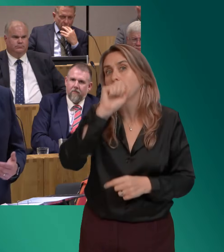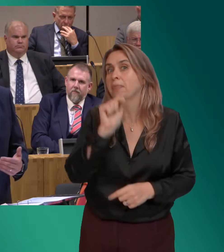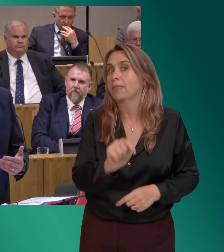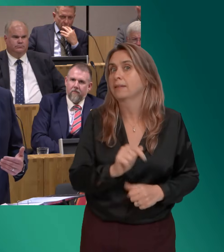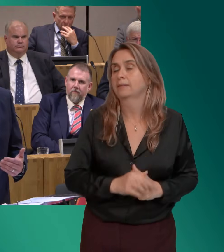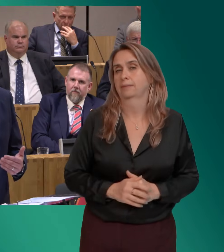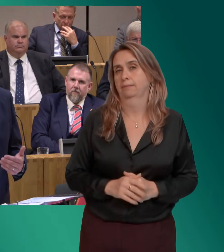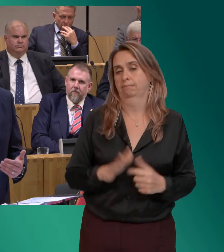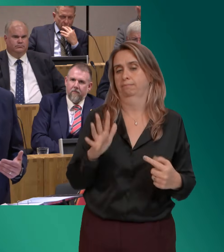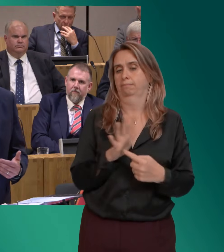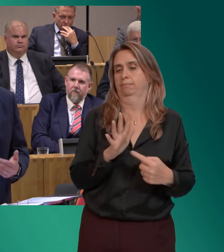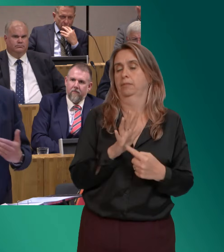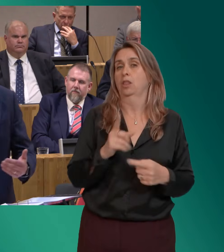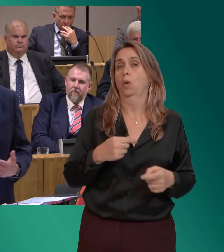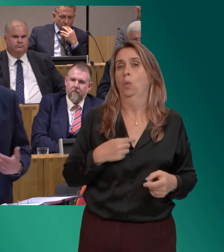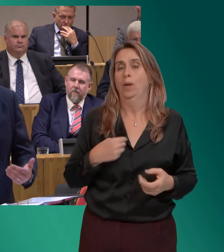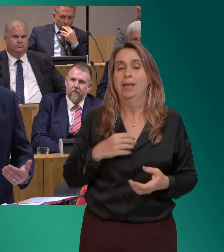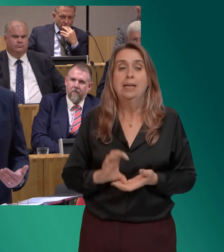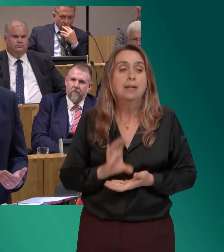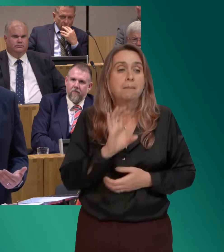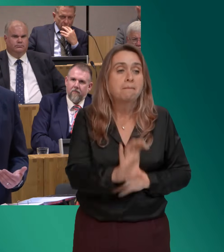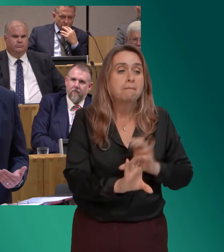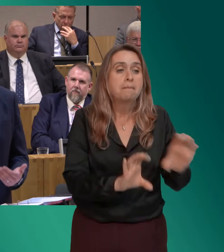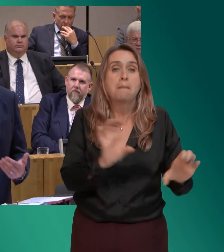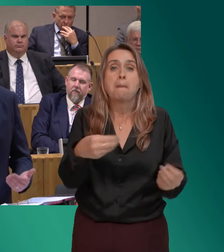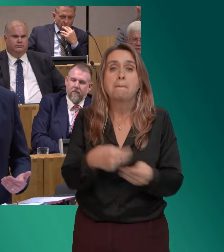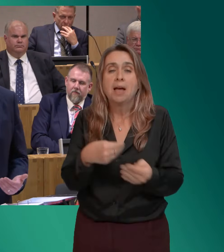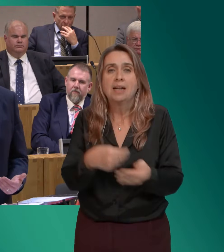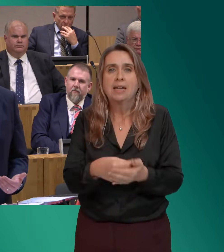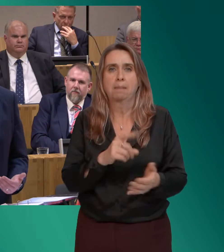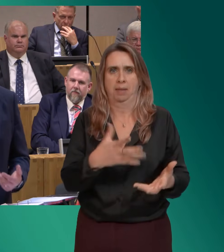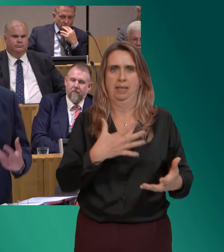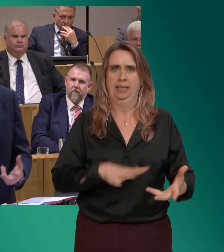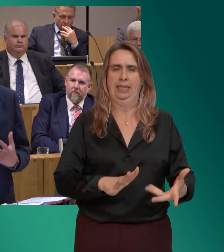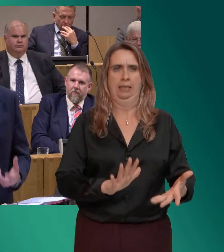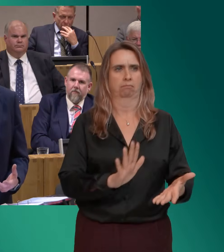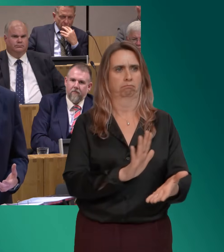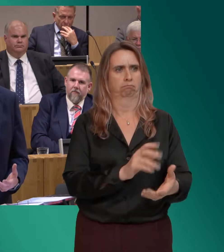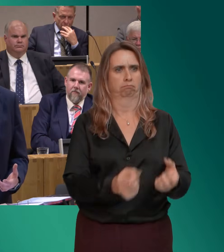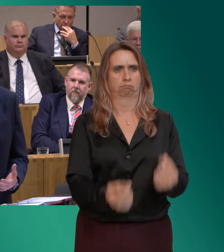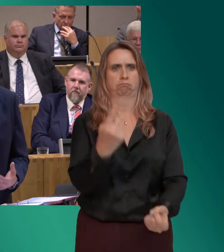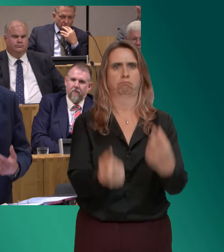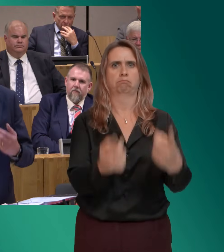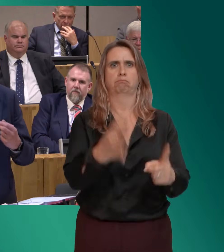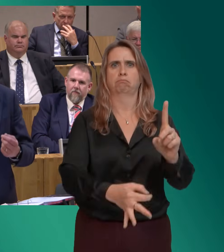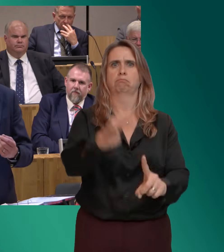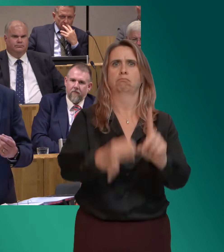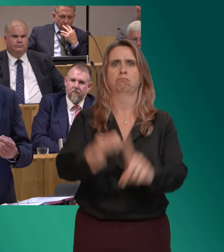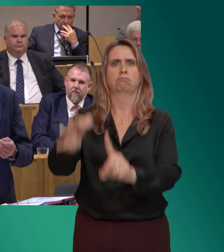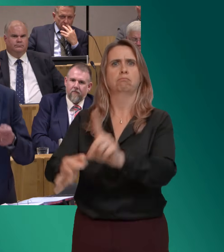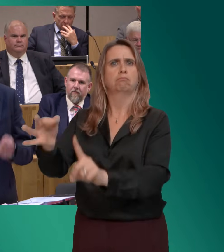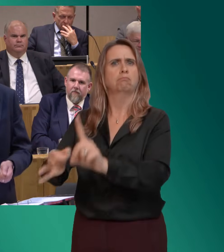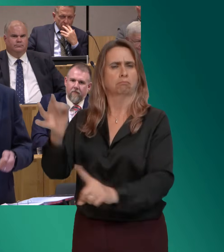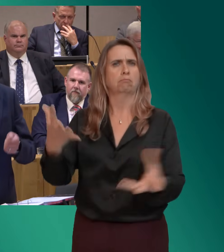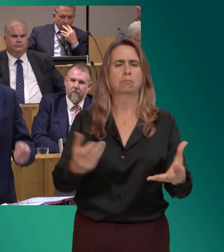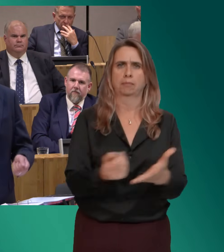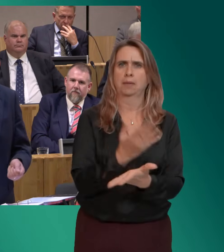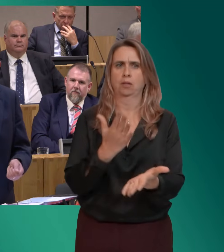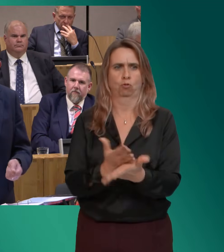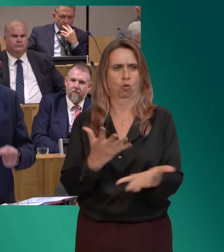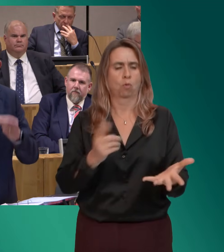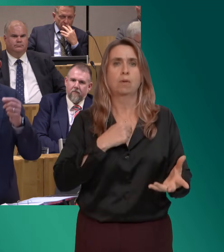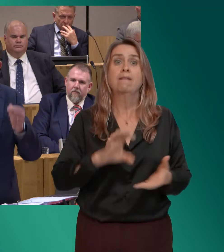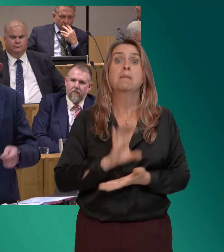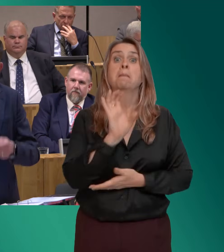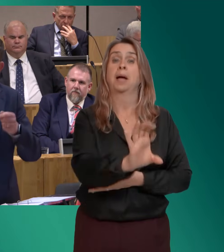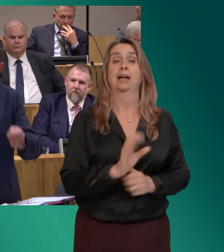the need to make sure that investment works, that is why we want the regulation of water to be done here in Wales, so that we can make sure that when investment